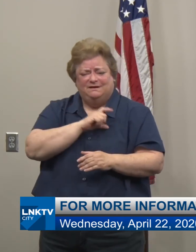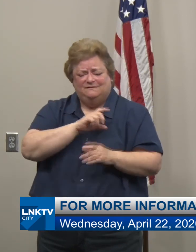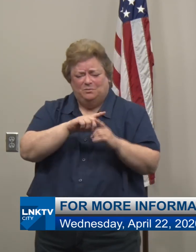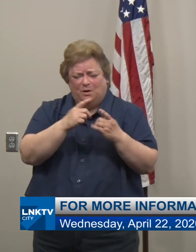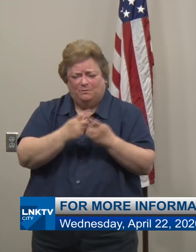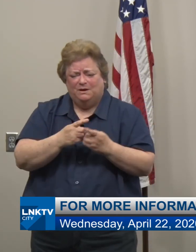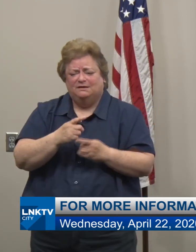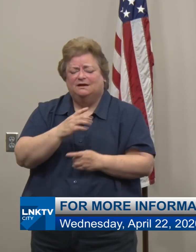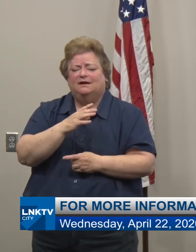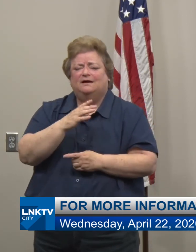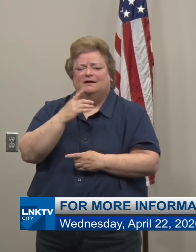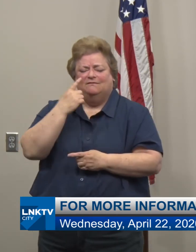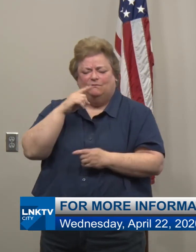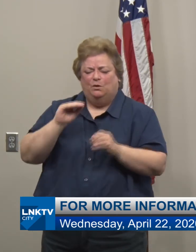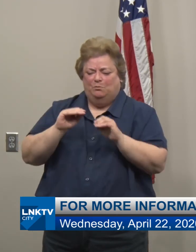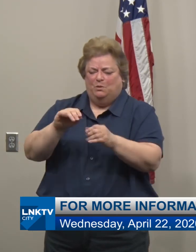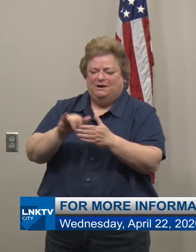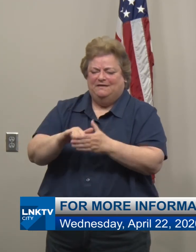into action each day.